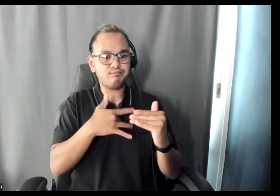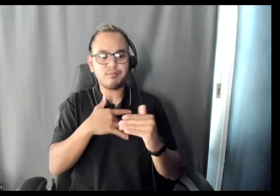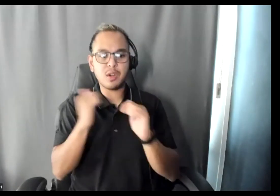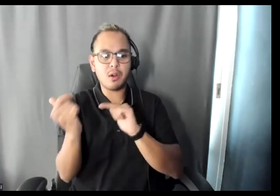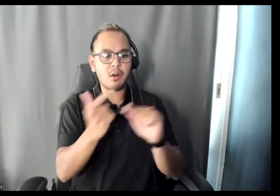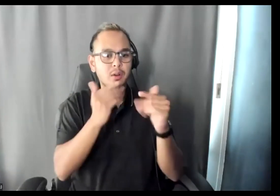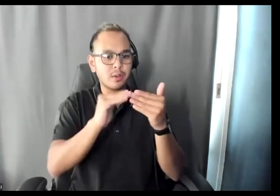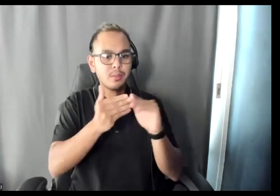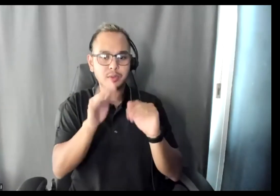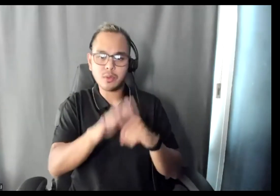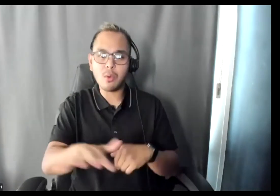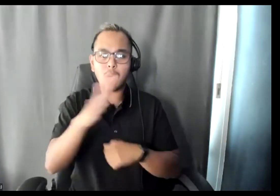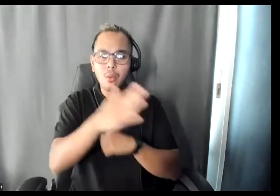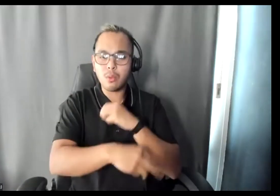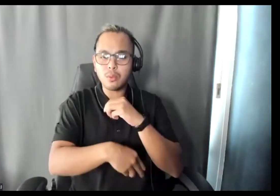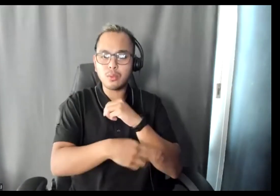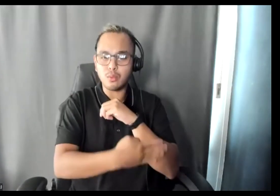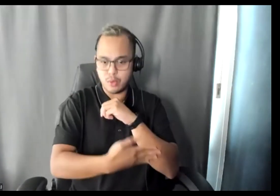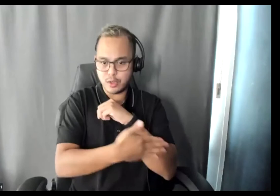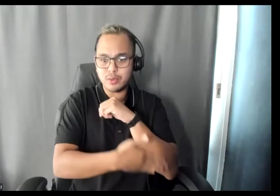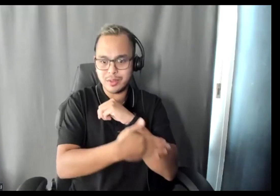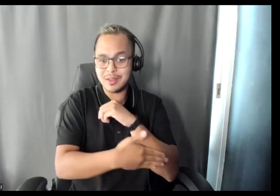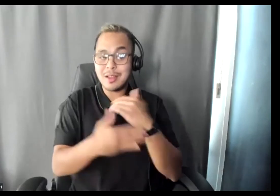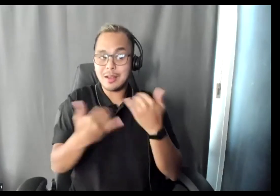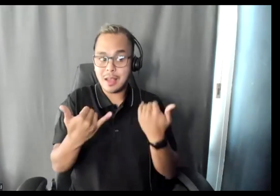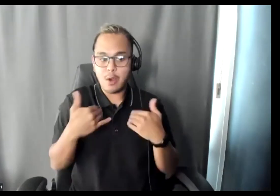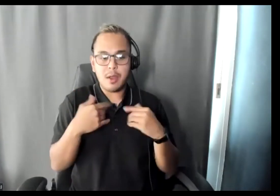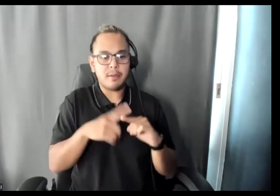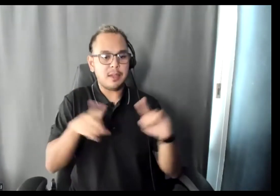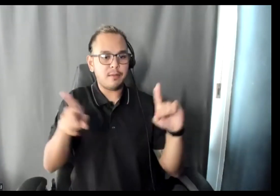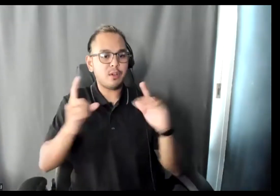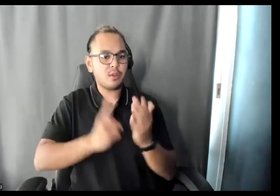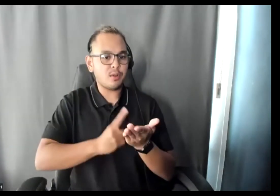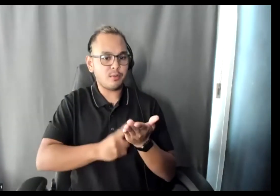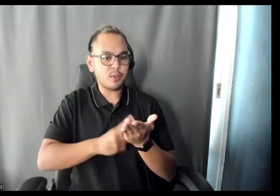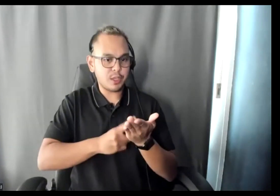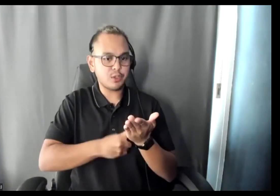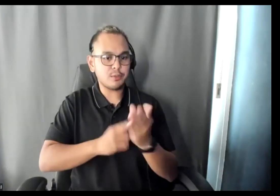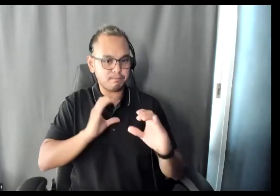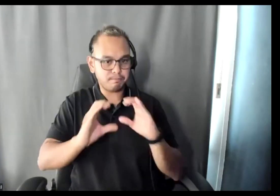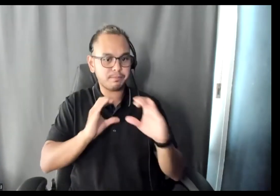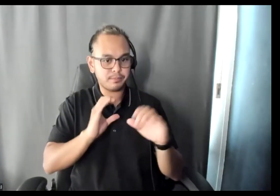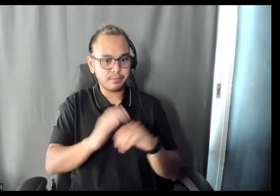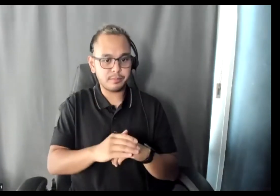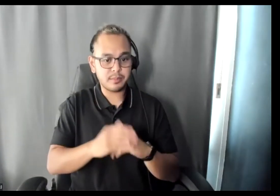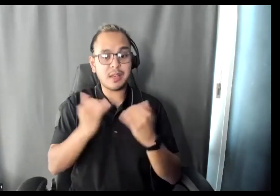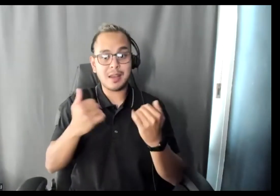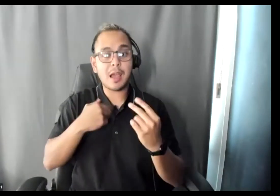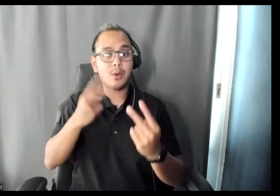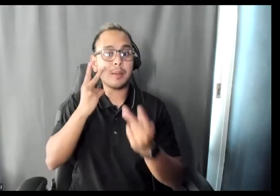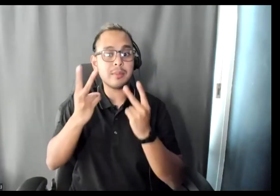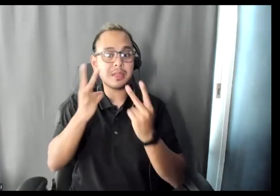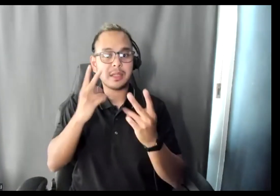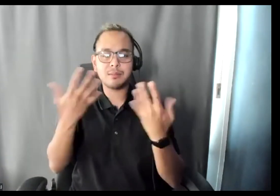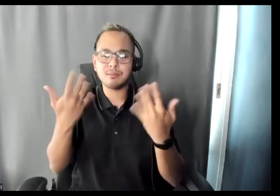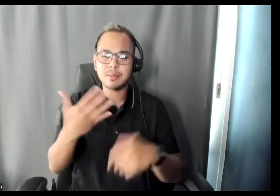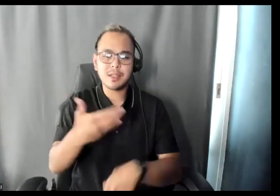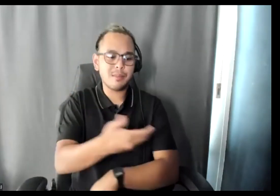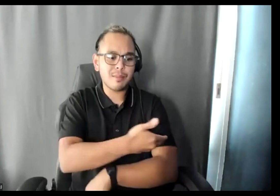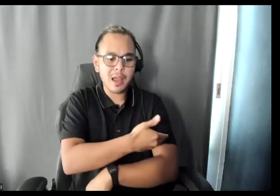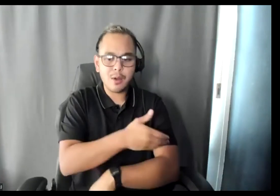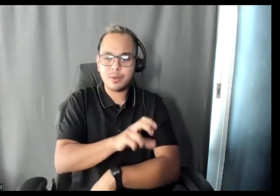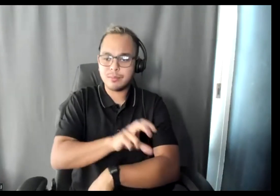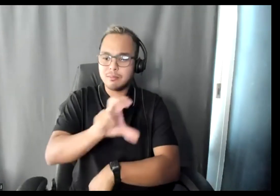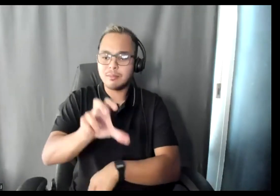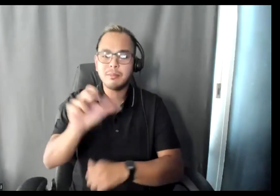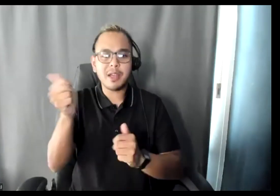country is allowing for a very different conversation. And I think what I'm seeing play out is that it is empowering many advocates to be